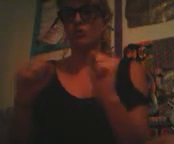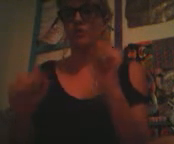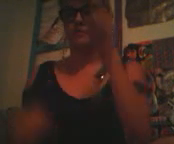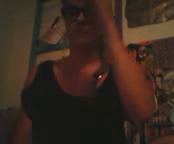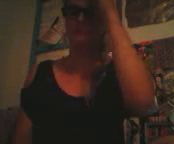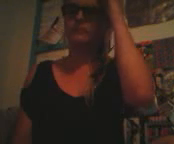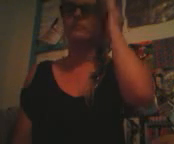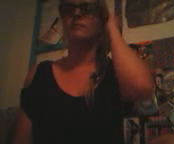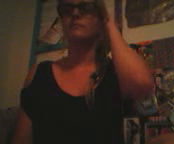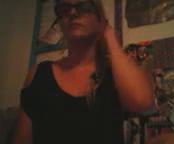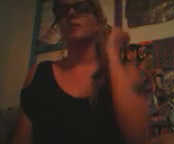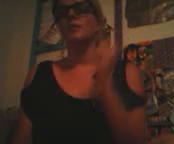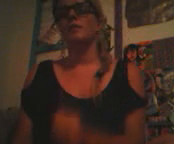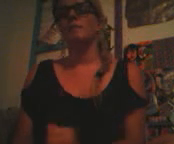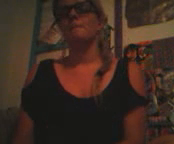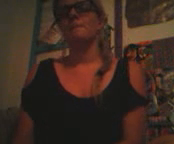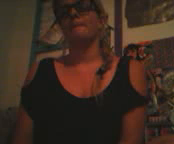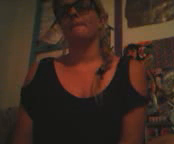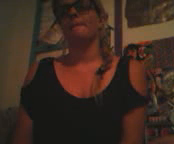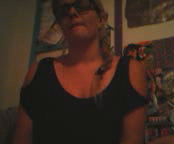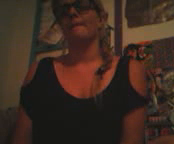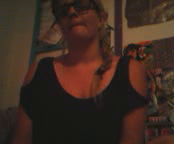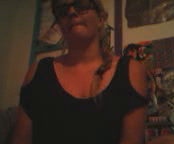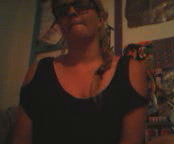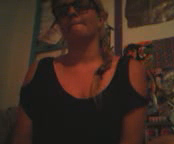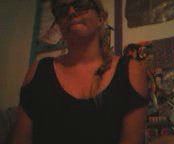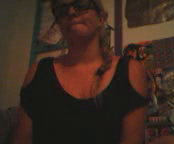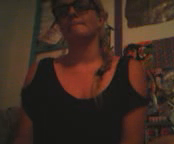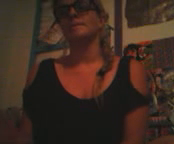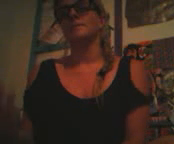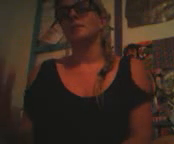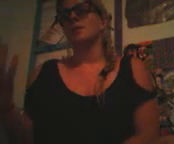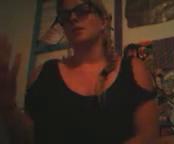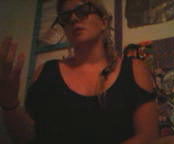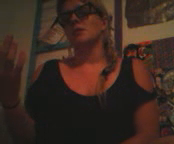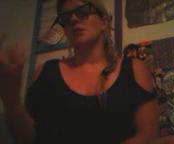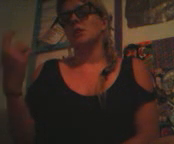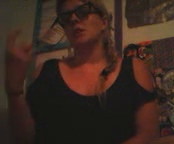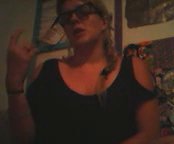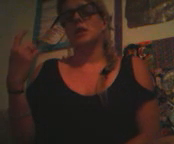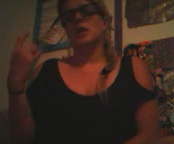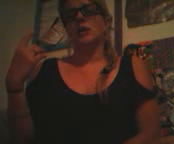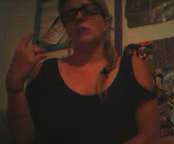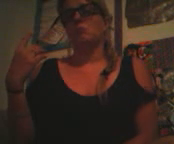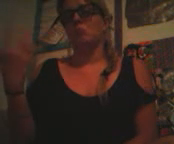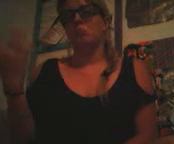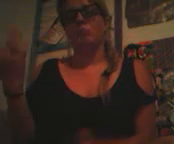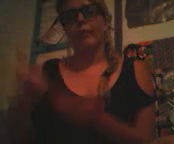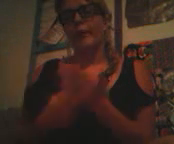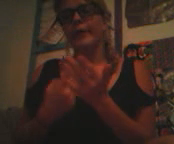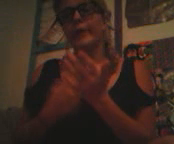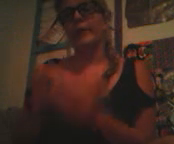Anytime I have carbon in a varying number and hydrogen in a varying number, whether it be 3 and 8 or 4 and 10, etc.,